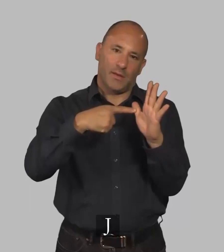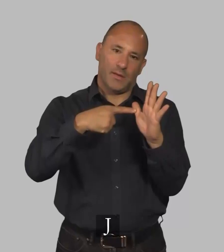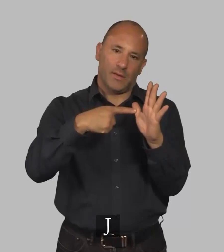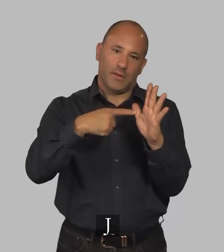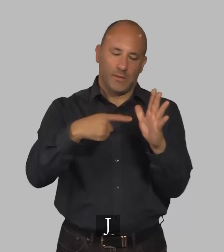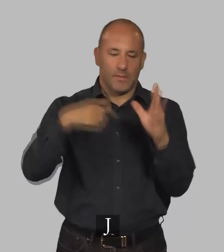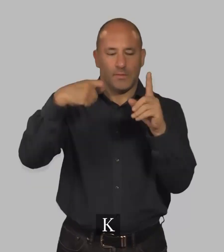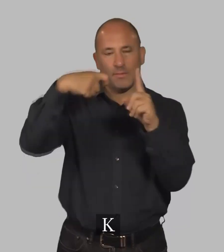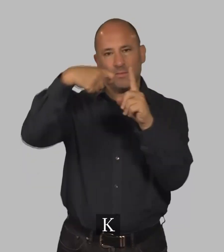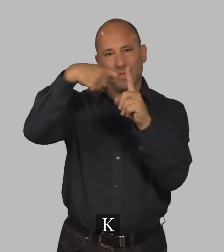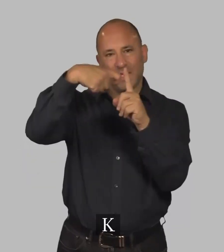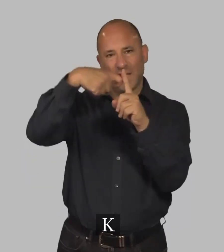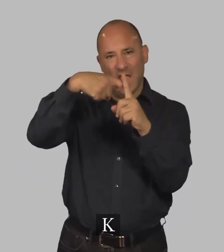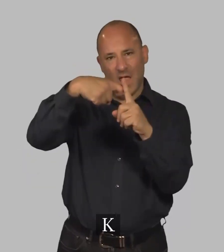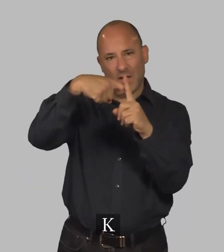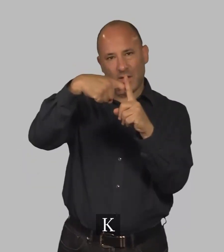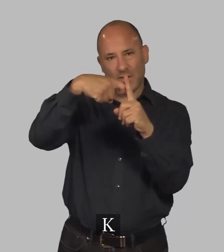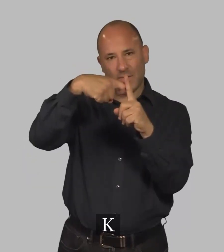J, K,